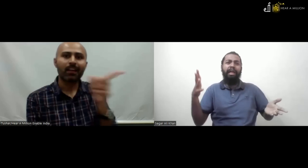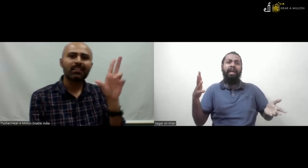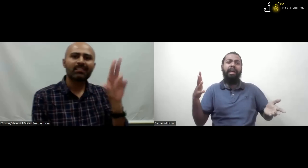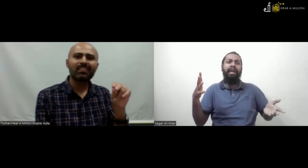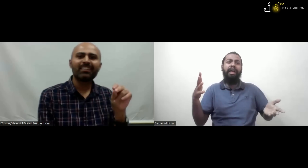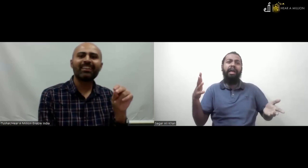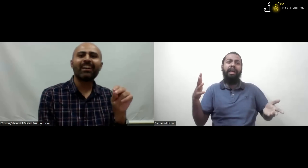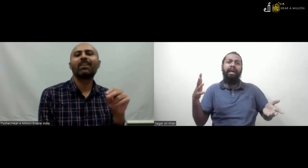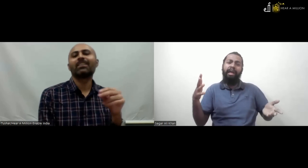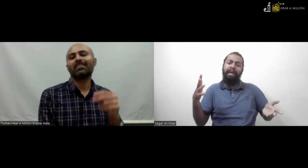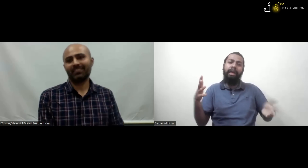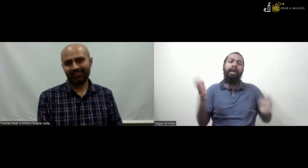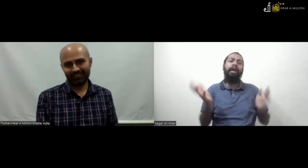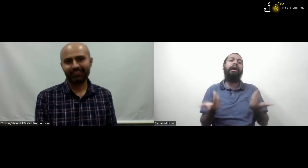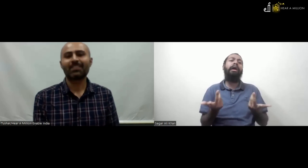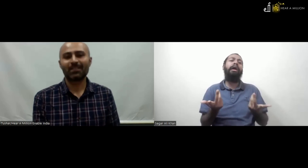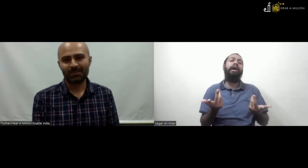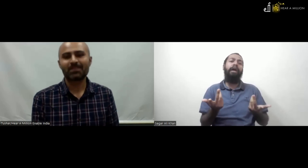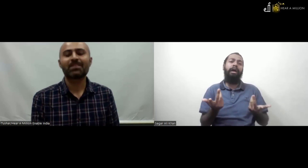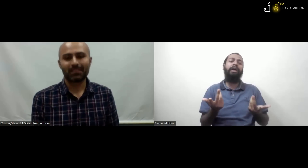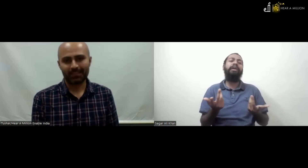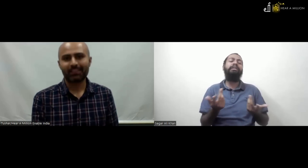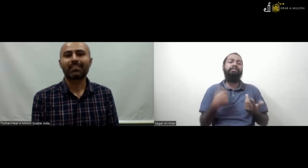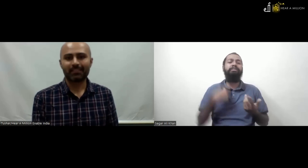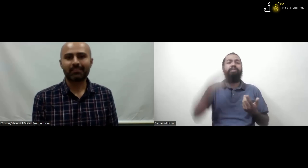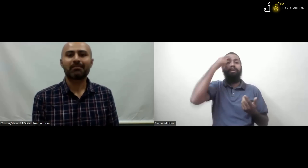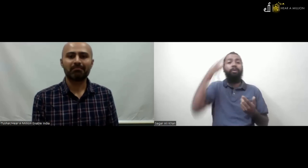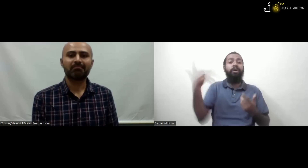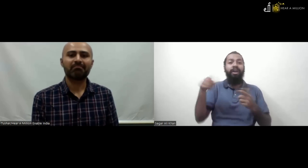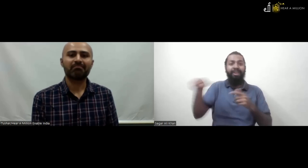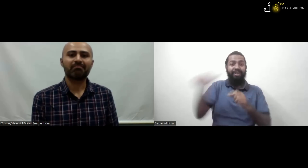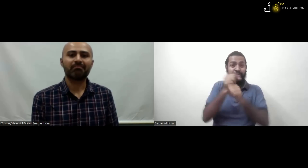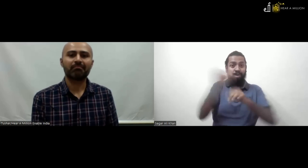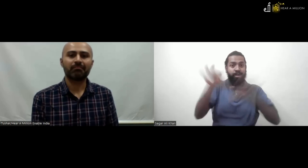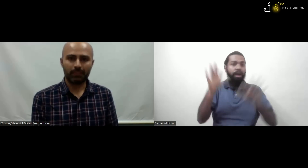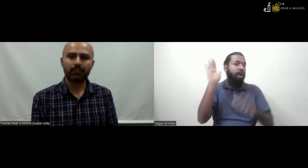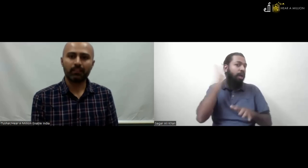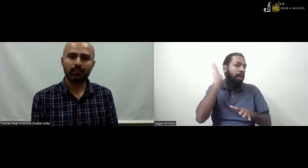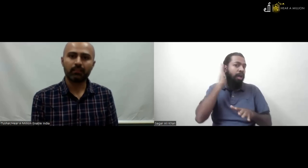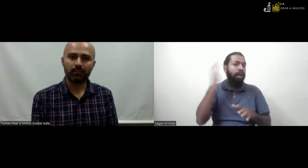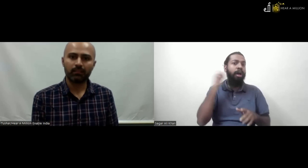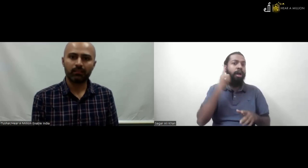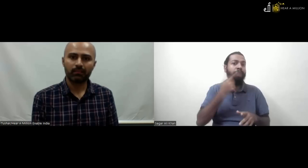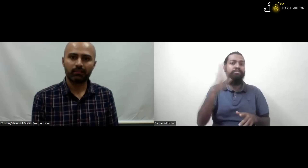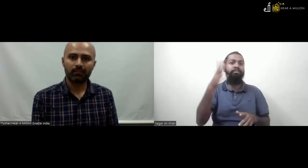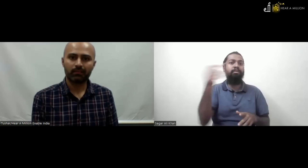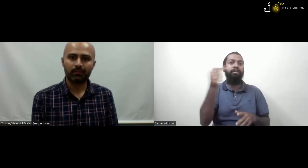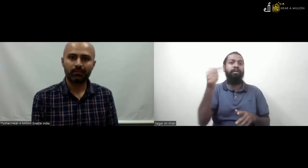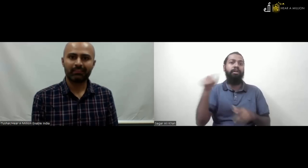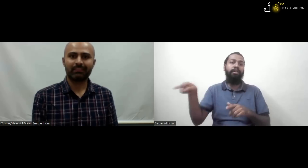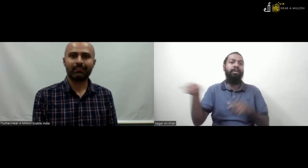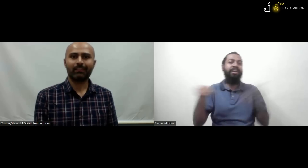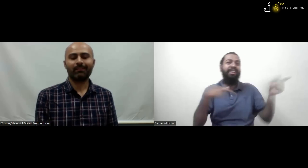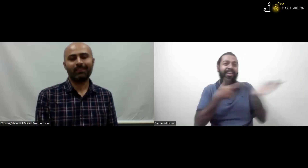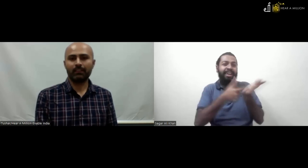So RTO at my place agreed, but the Guwahati RTO did not agree. Imagine, it's just 2 hours from my place.